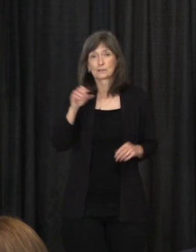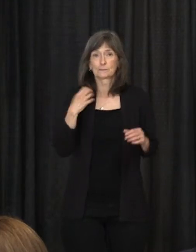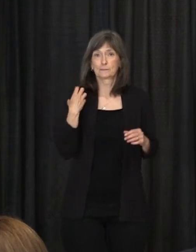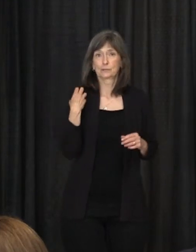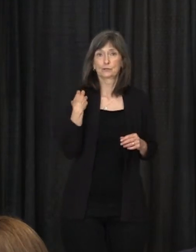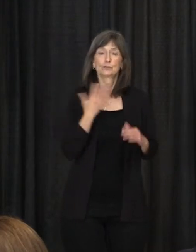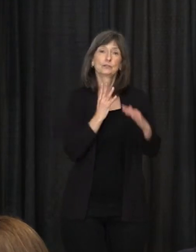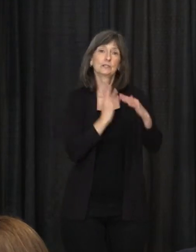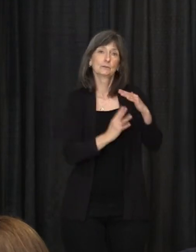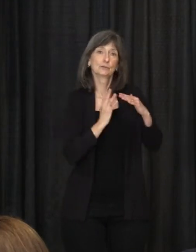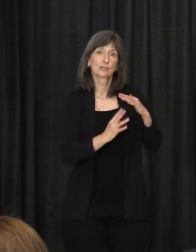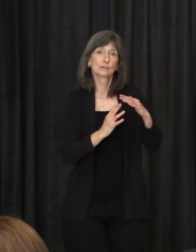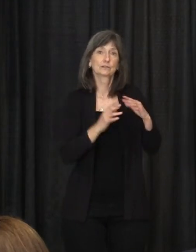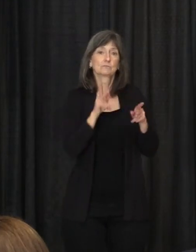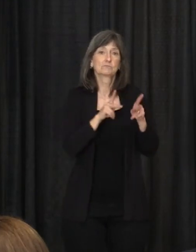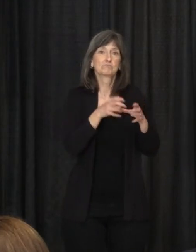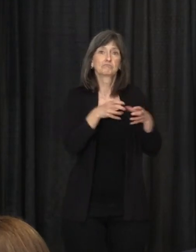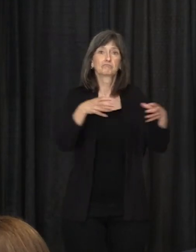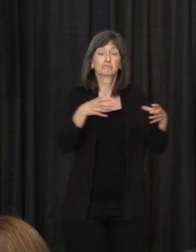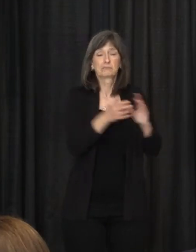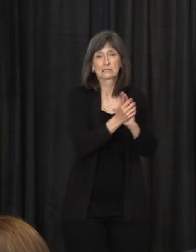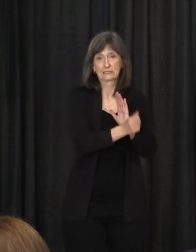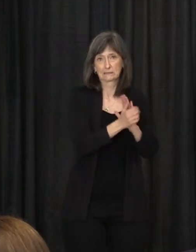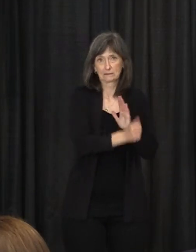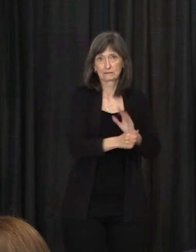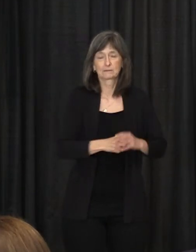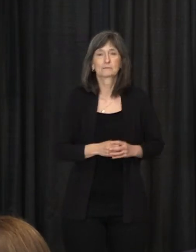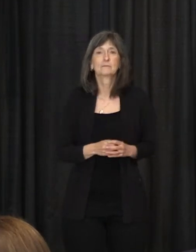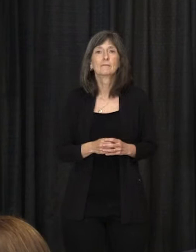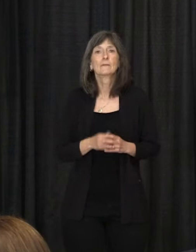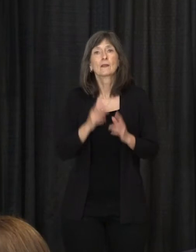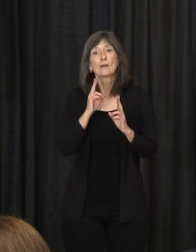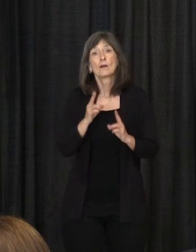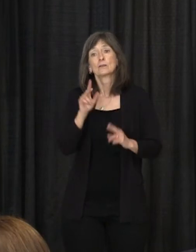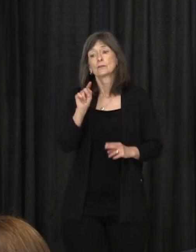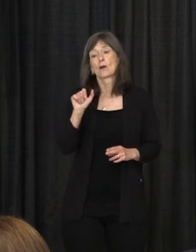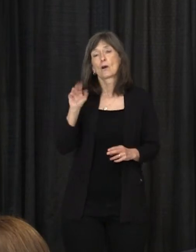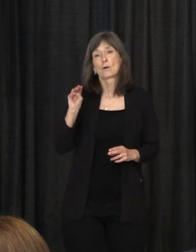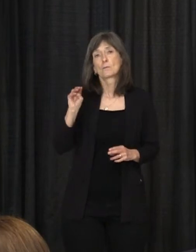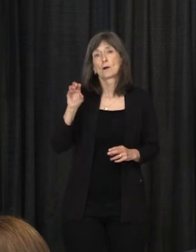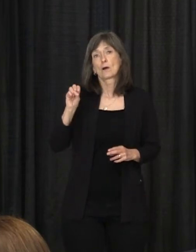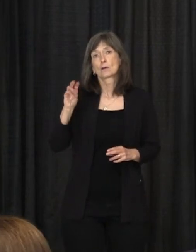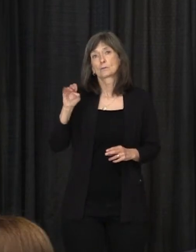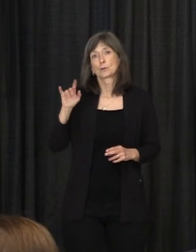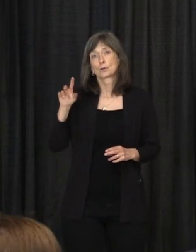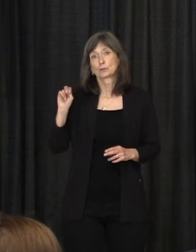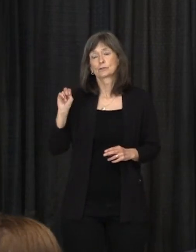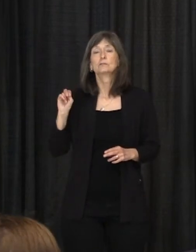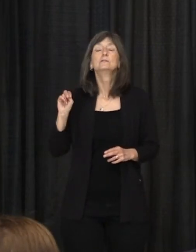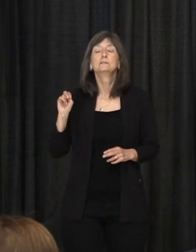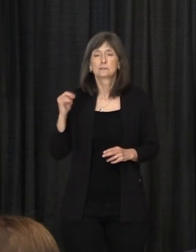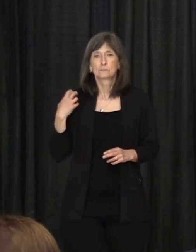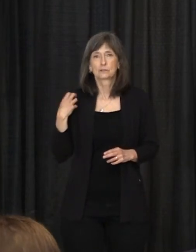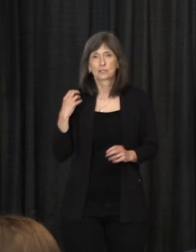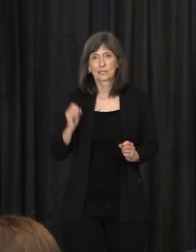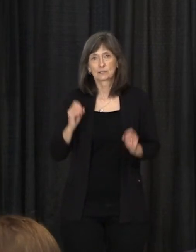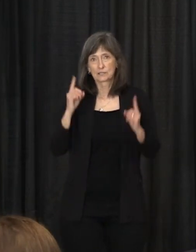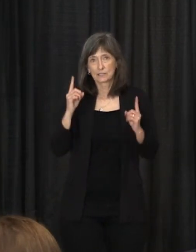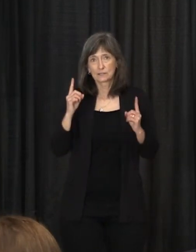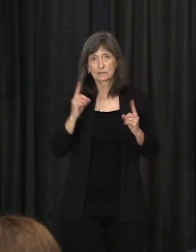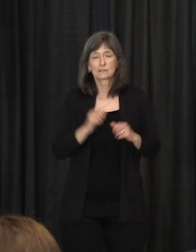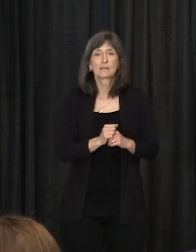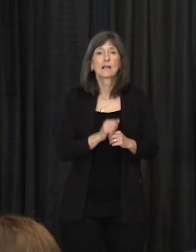Immigration, Population Growth and Skills, the Honorable Tom Osborne, Minister of Education, Mr.